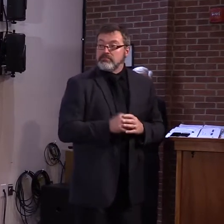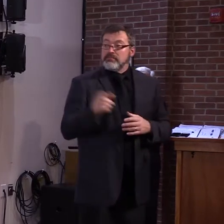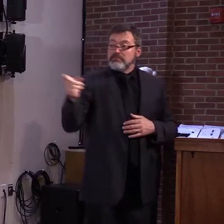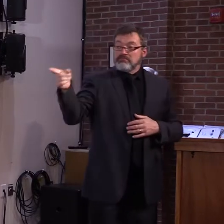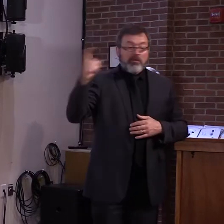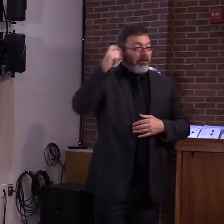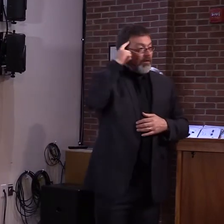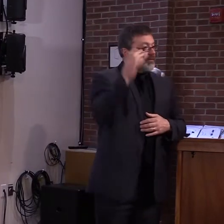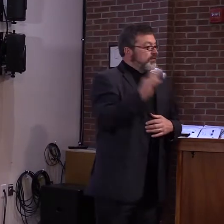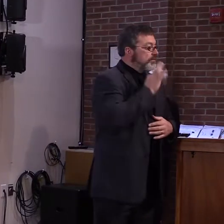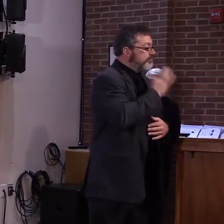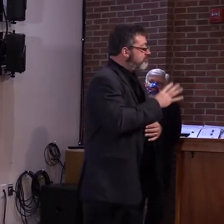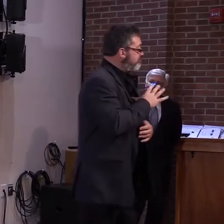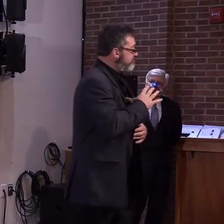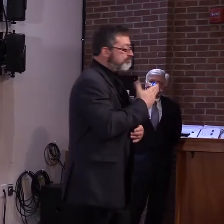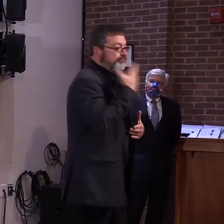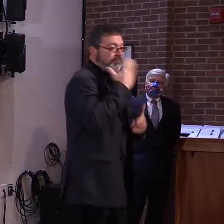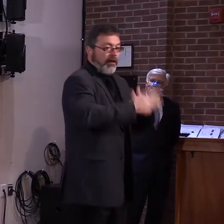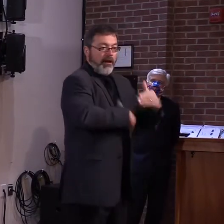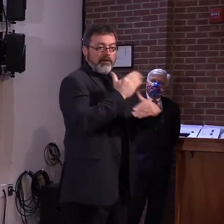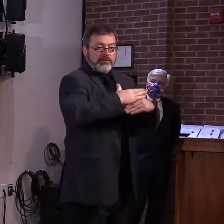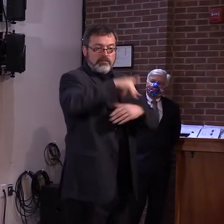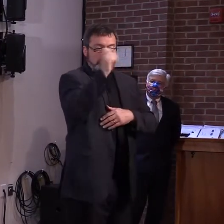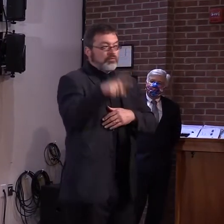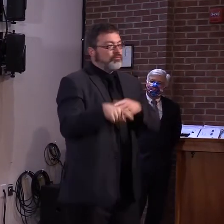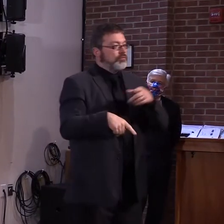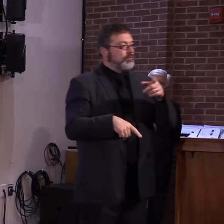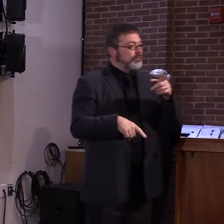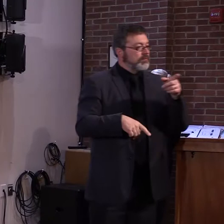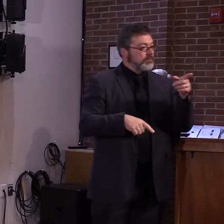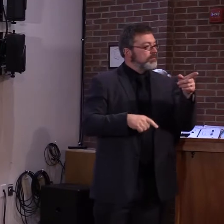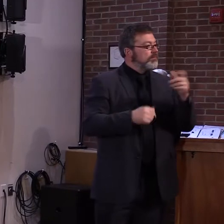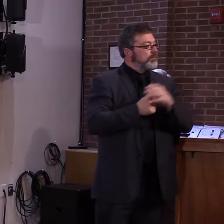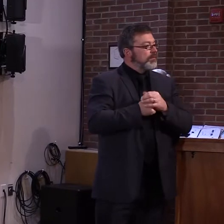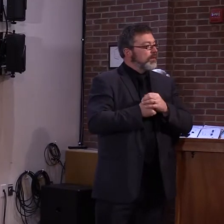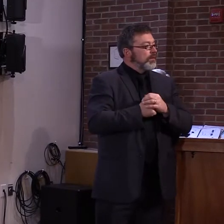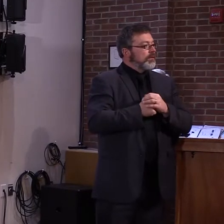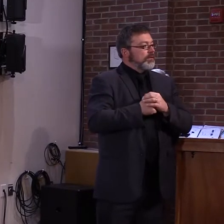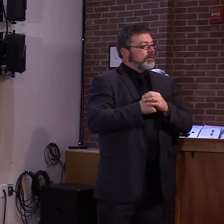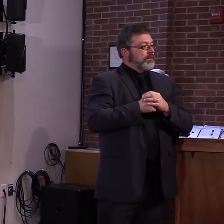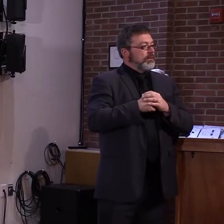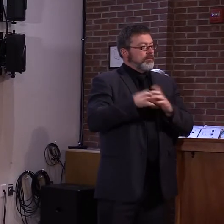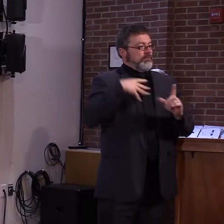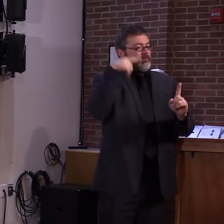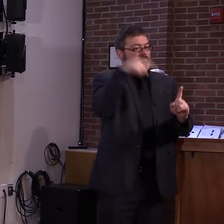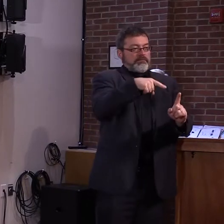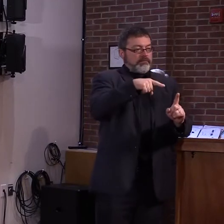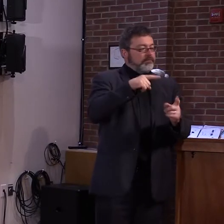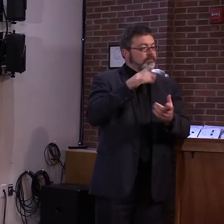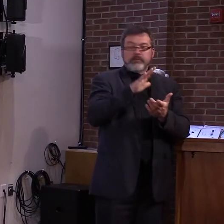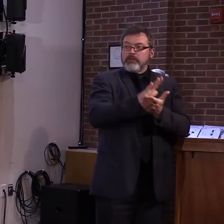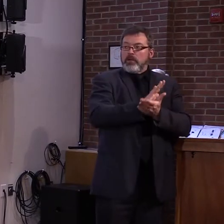Just to go back to the colleges and universities for just a minute. We can't as a state, we